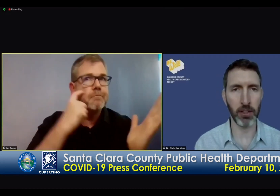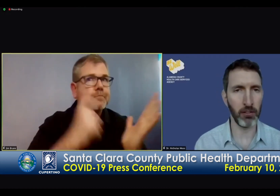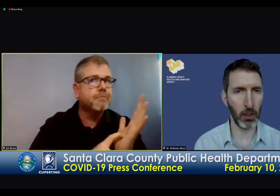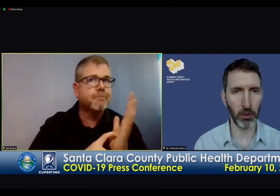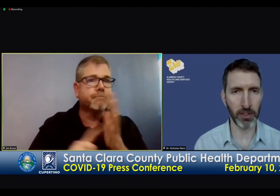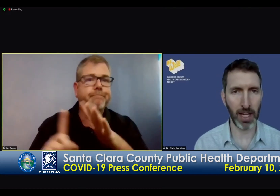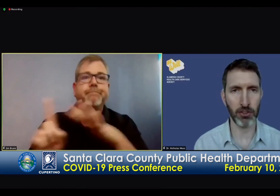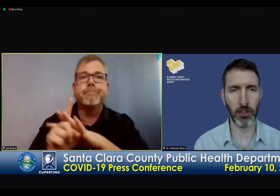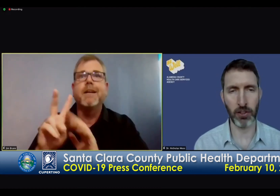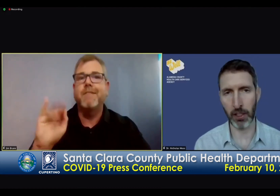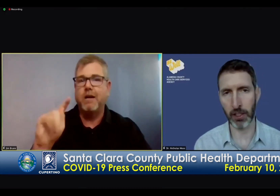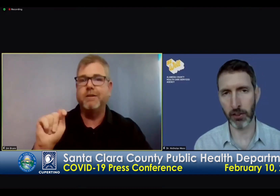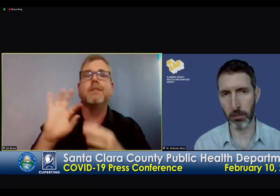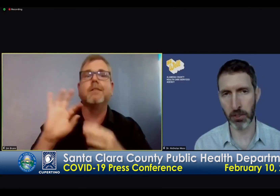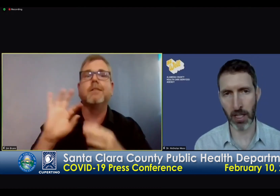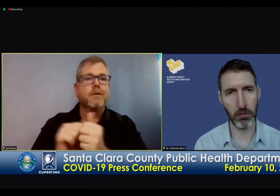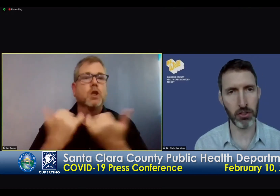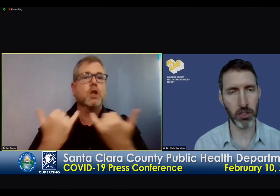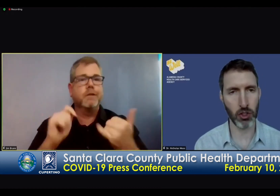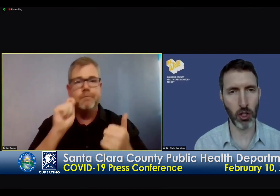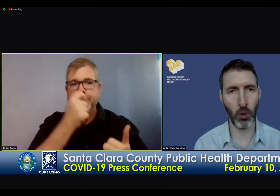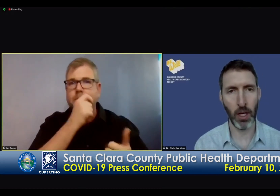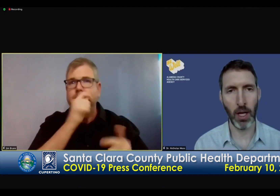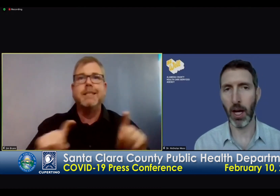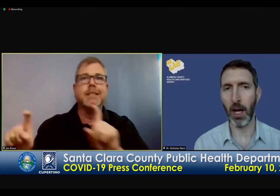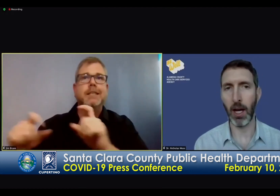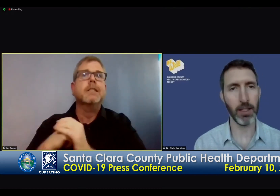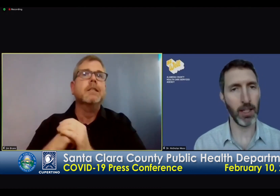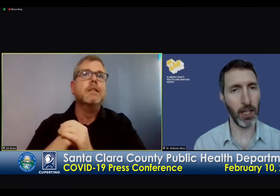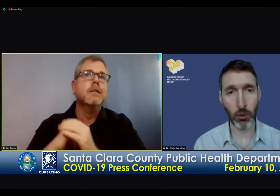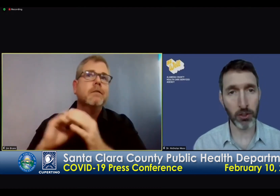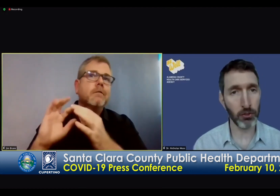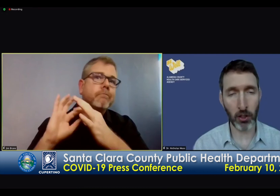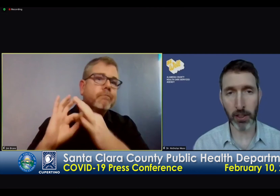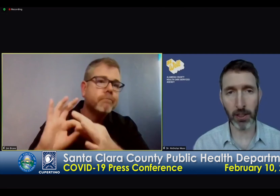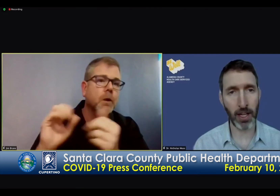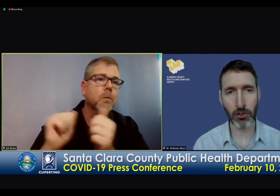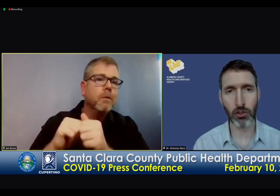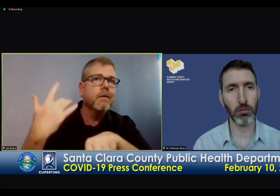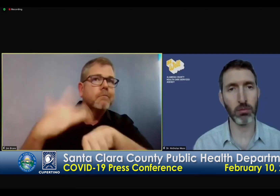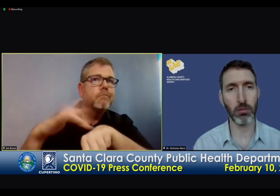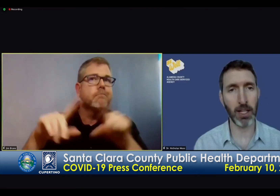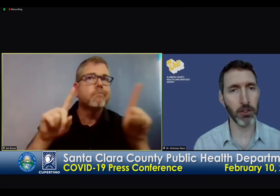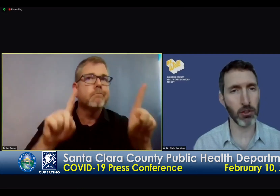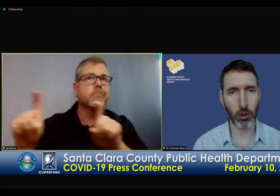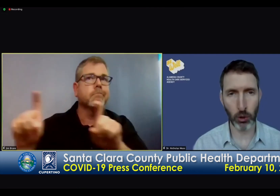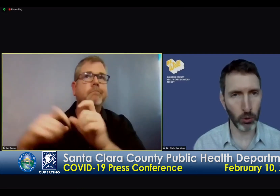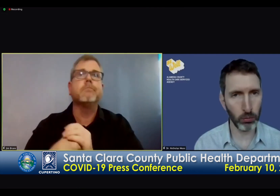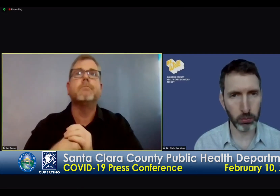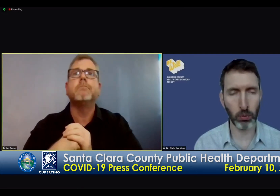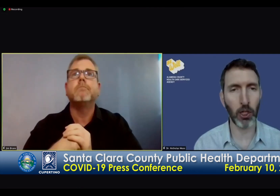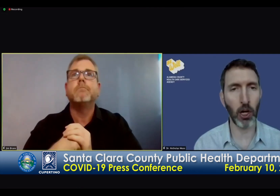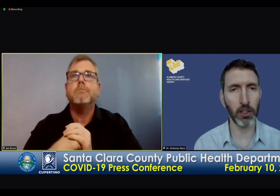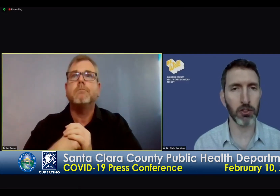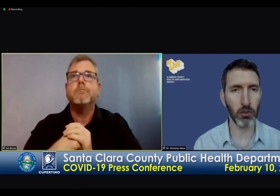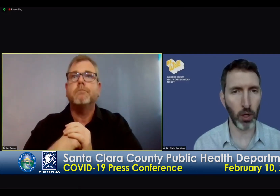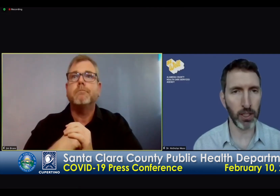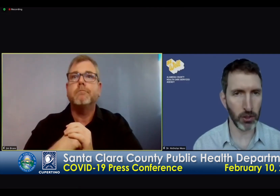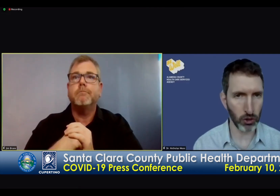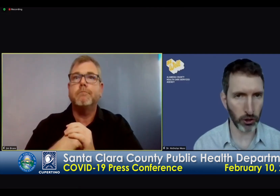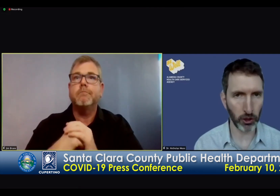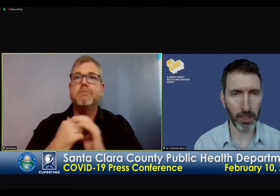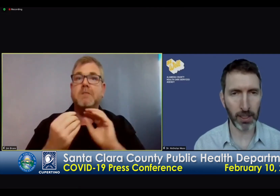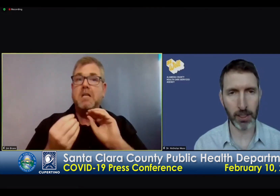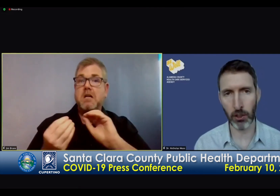about the available tests and the variants themselves. And so case rates falling, that's true regardless of what